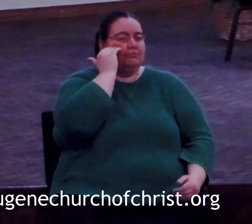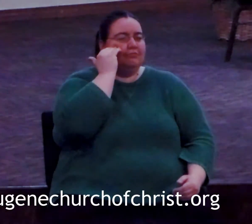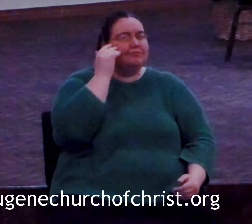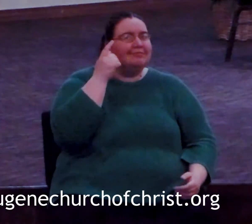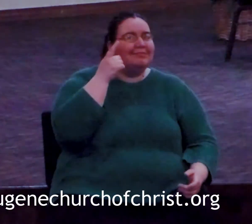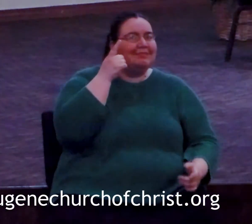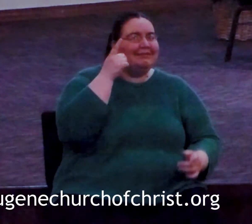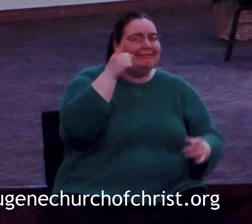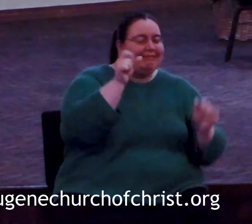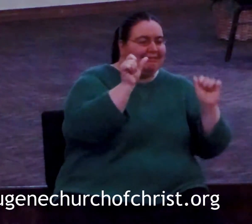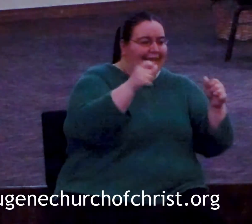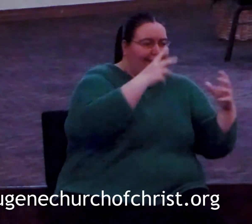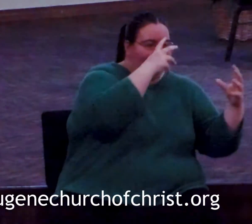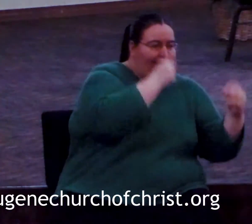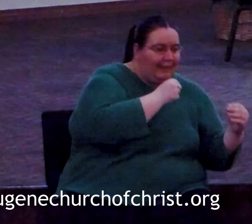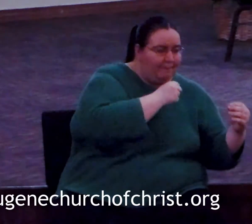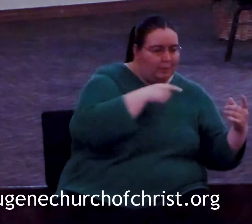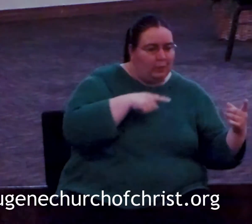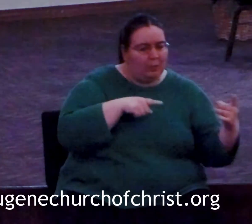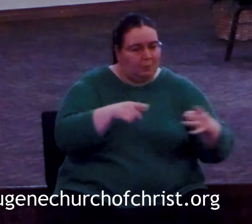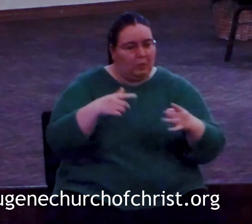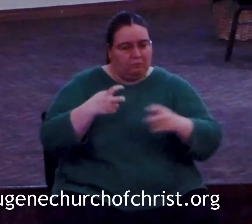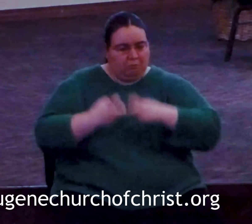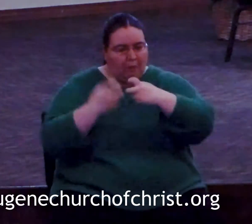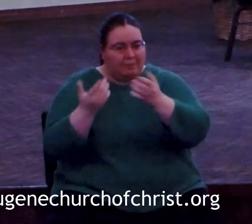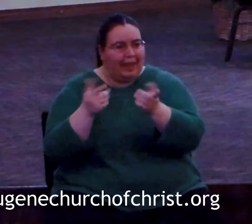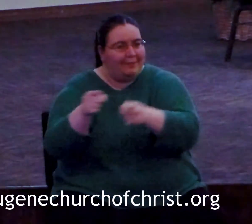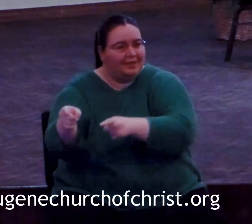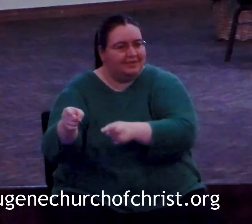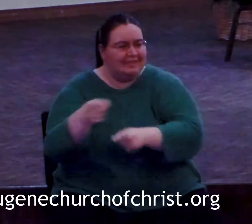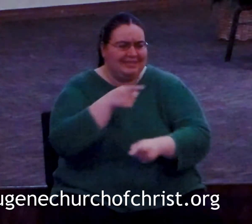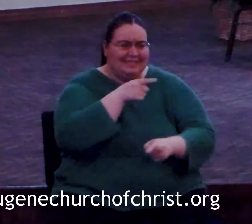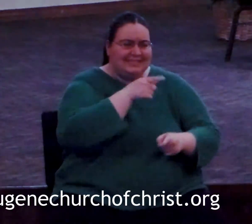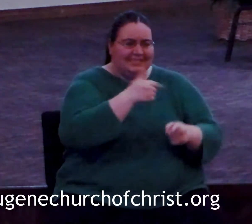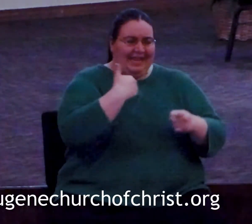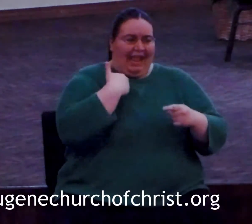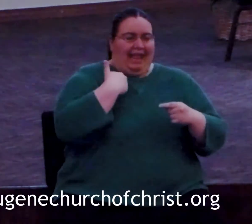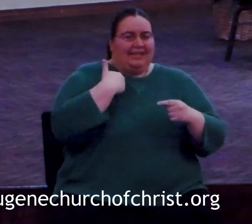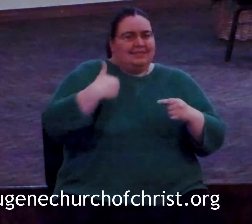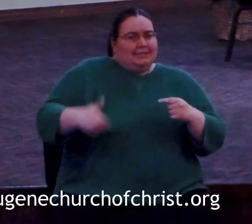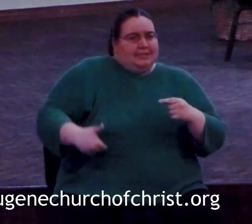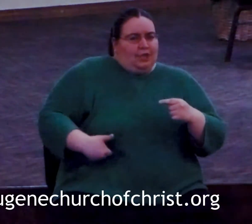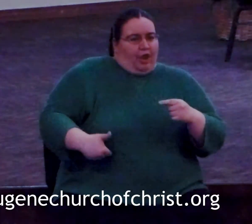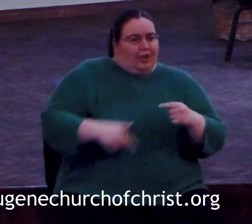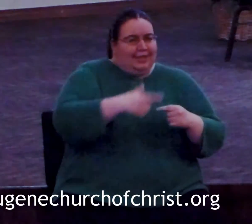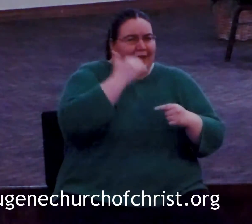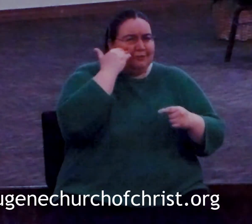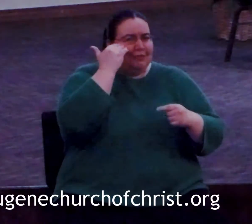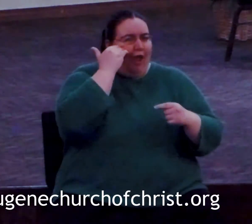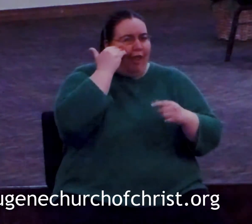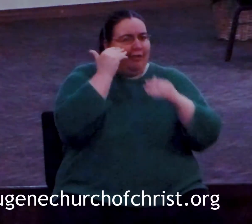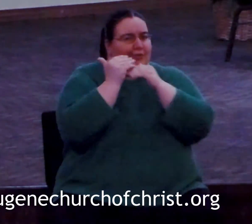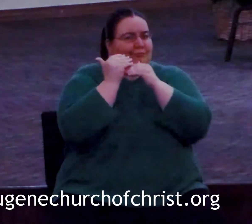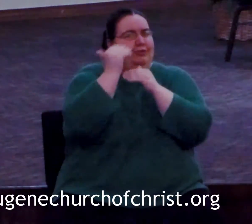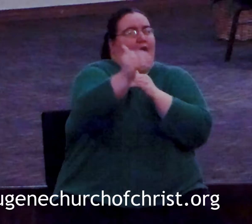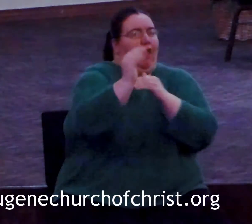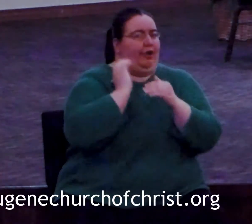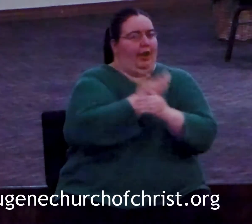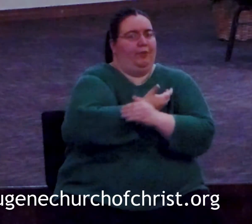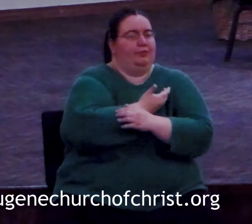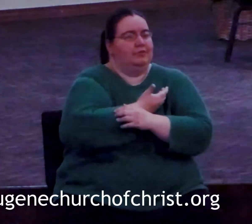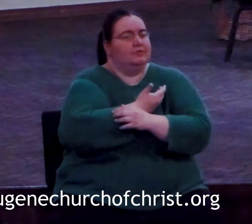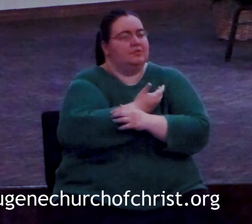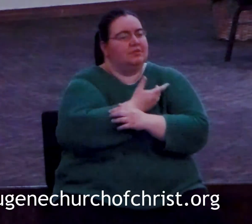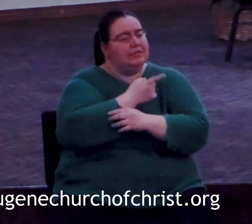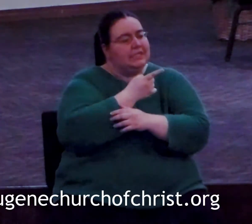insight, he has an awareness, he has a knowledge that is beyond anything that we can imagine. But he is